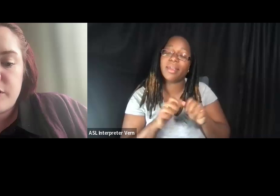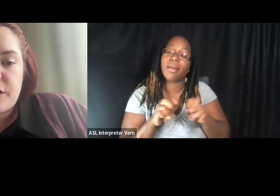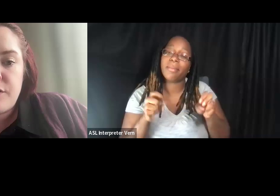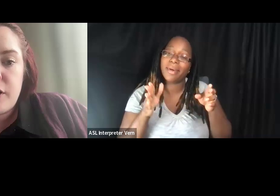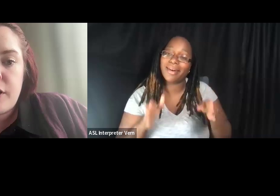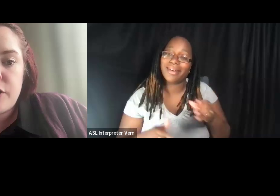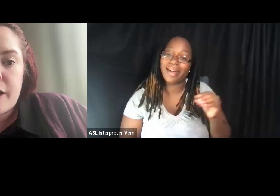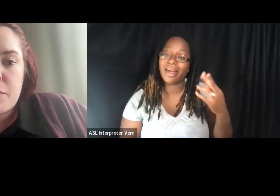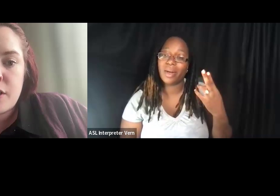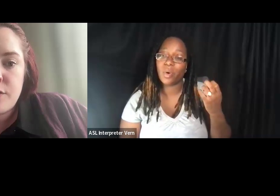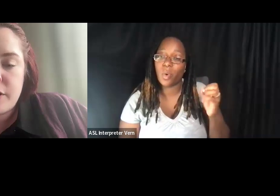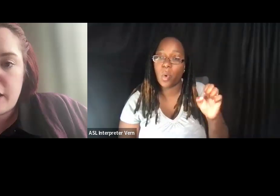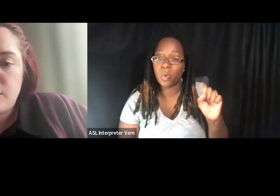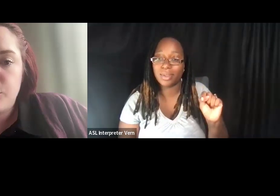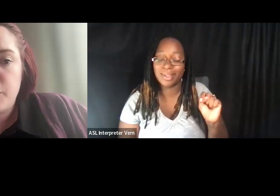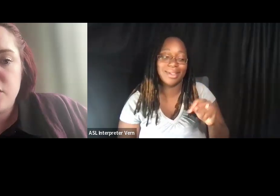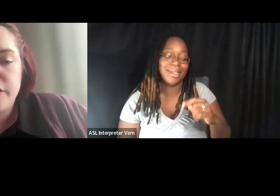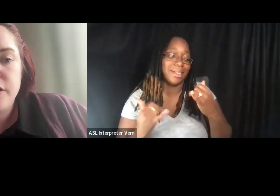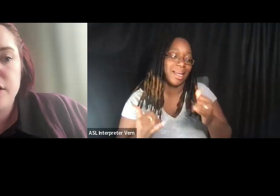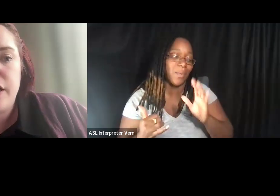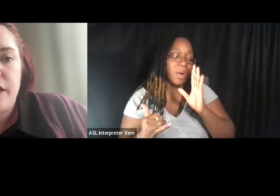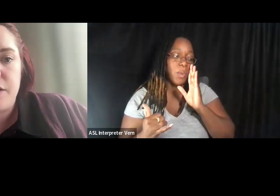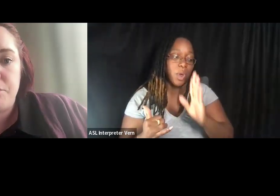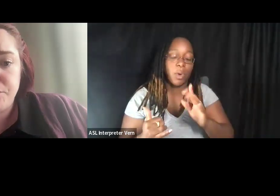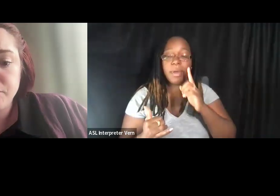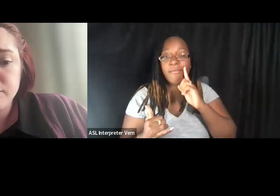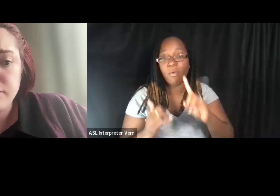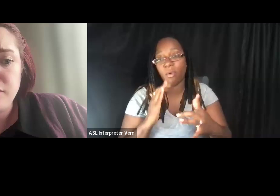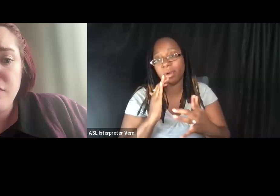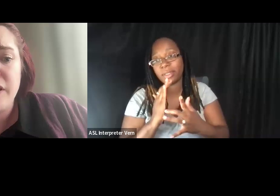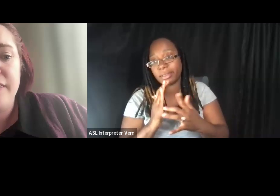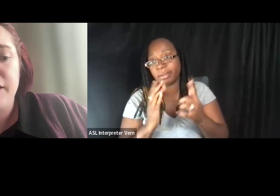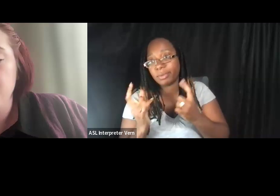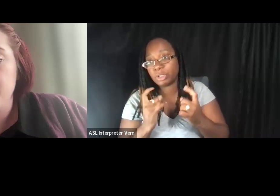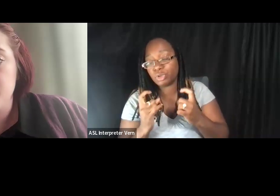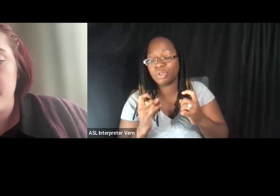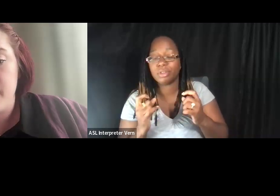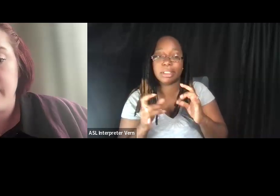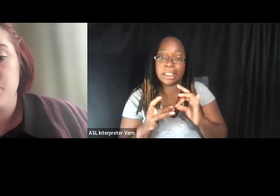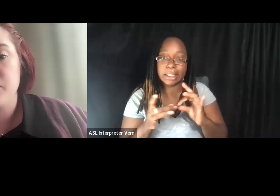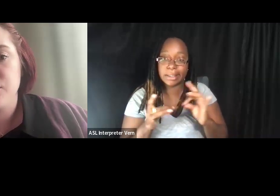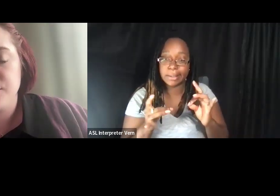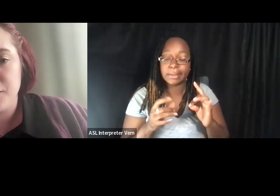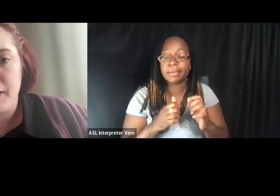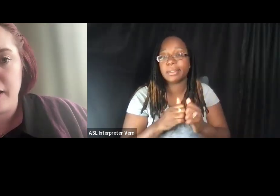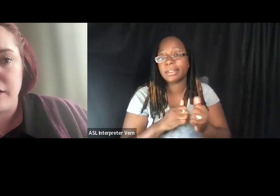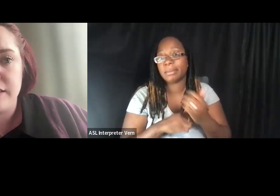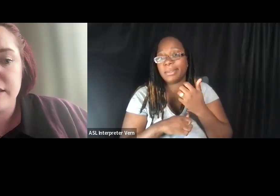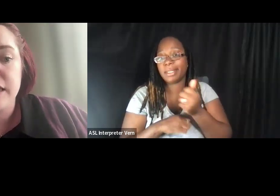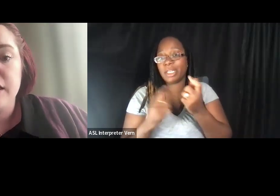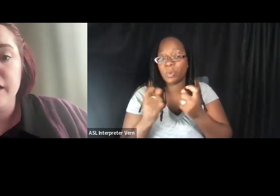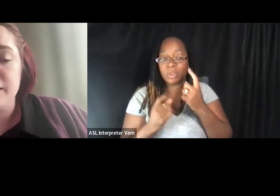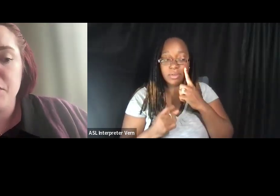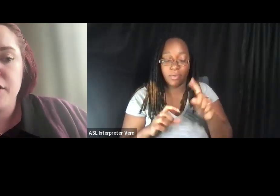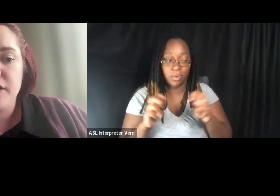we reserve the chat box for technical questions. And then you can submit any questions for